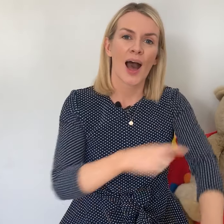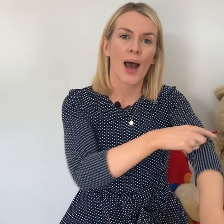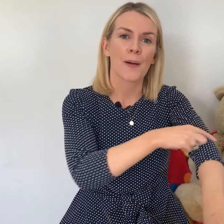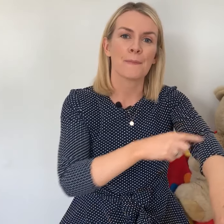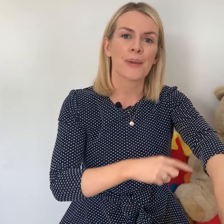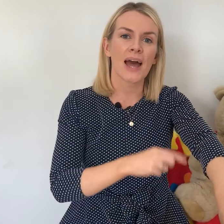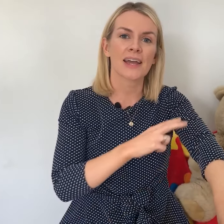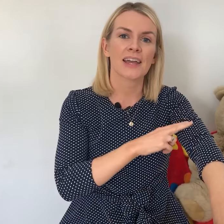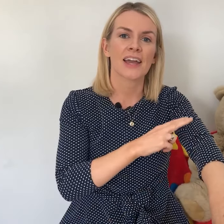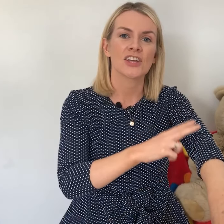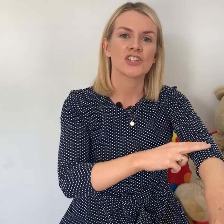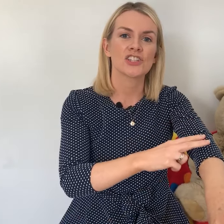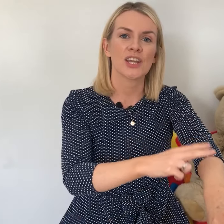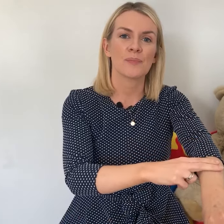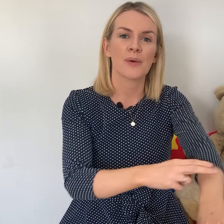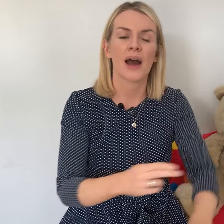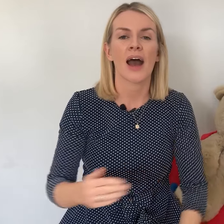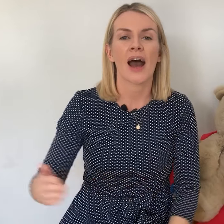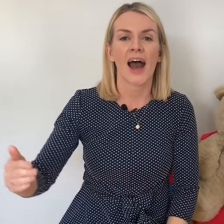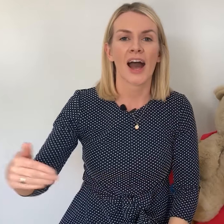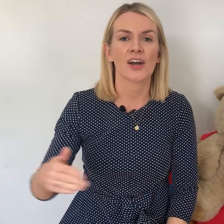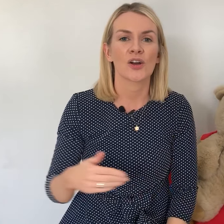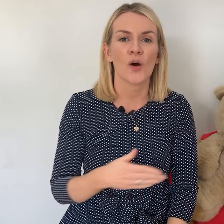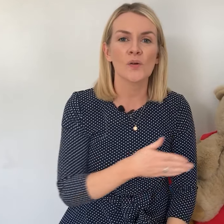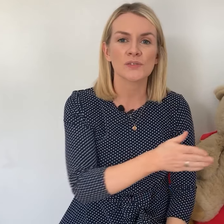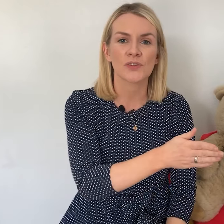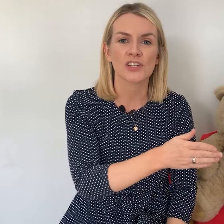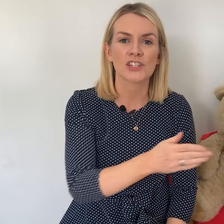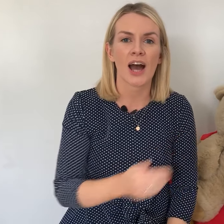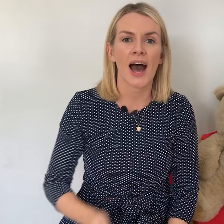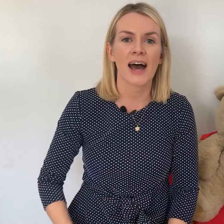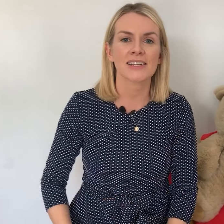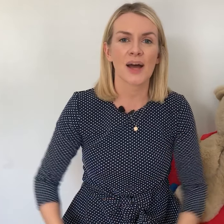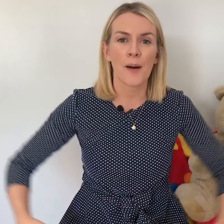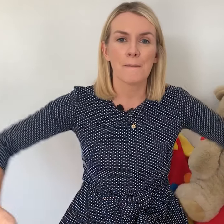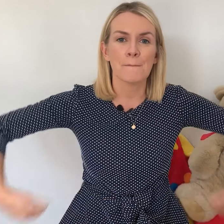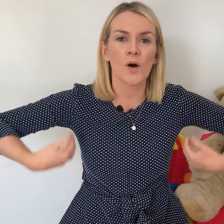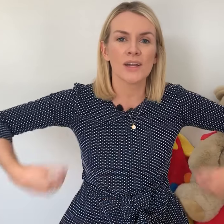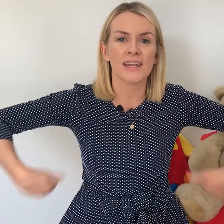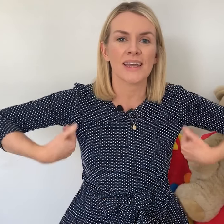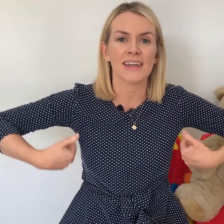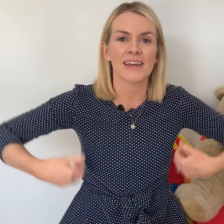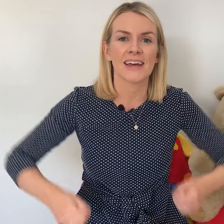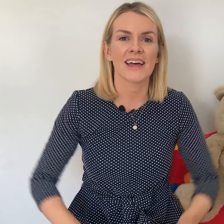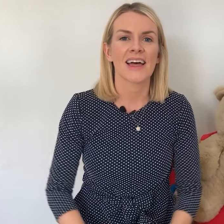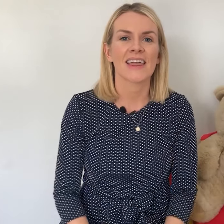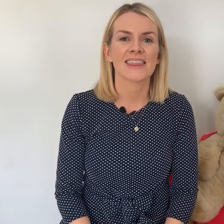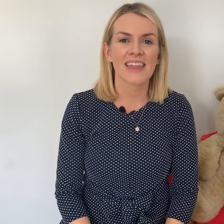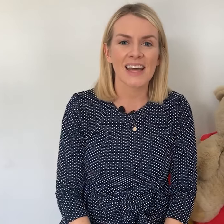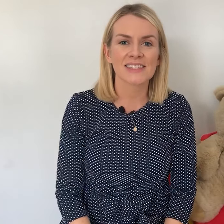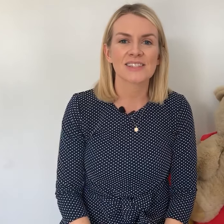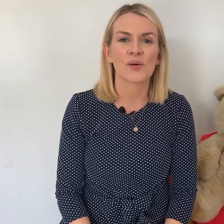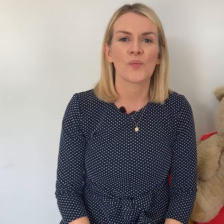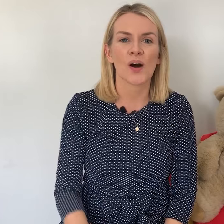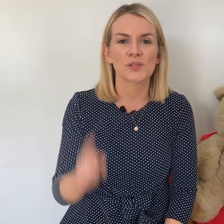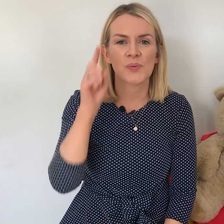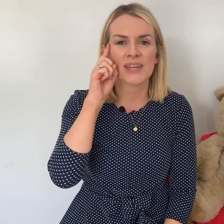a black sheep, a goldfish, and a monkey. That's what we